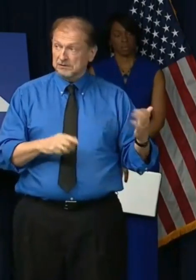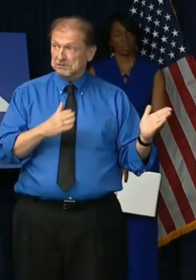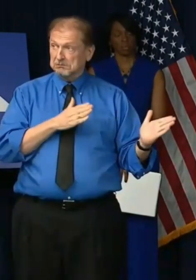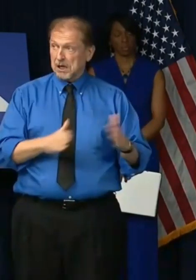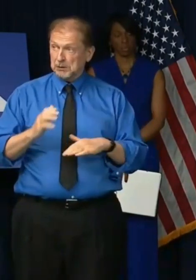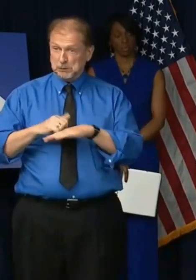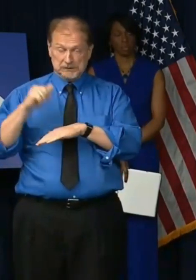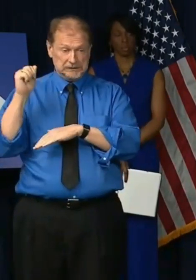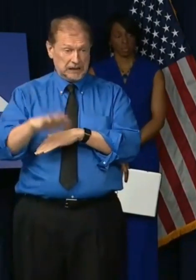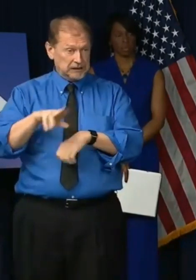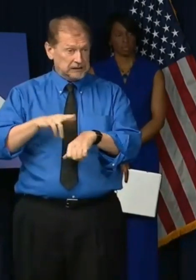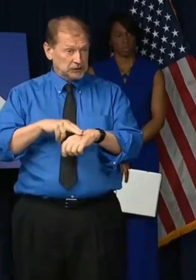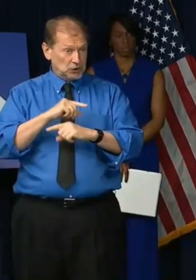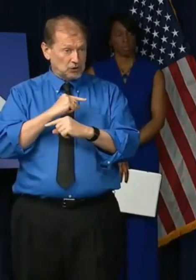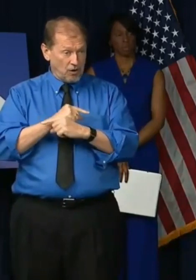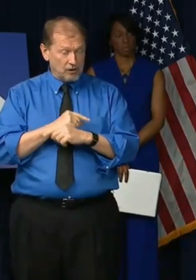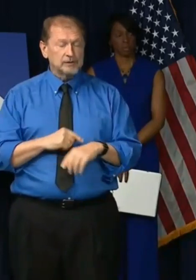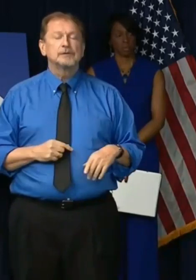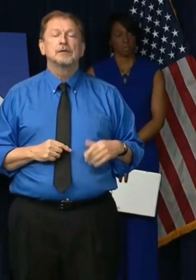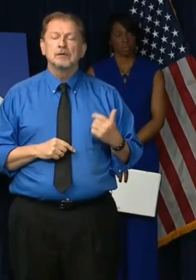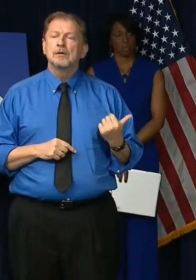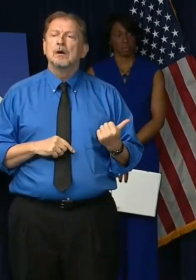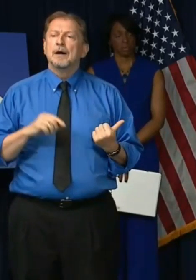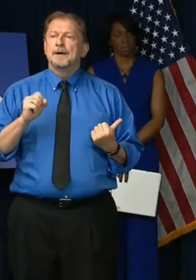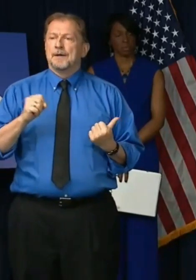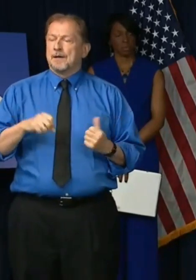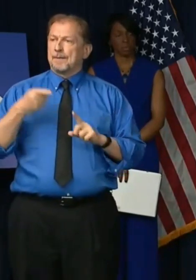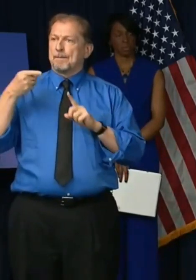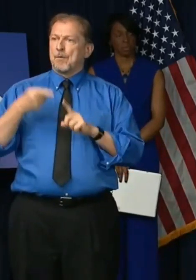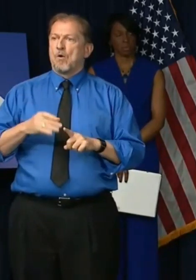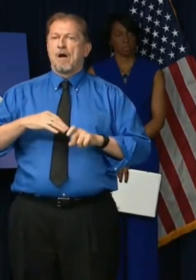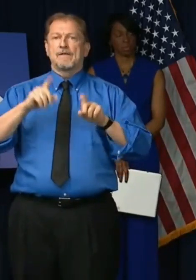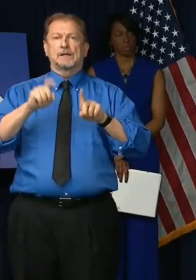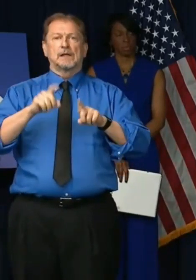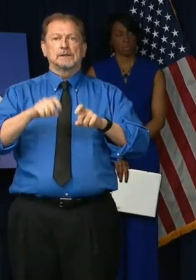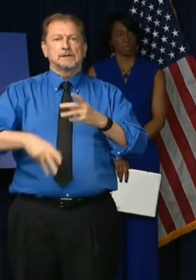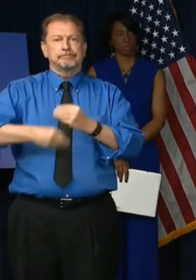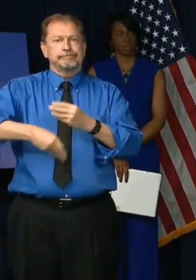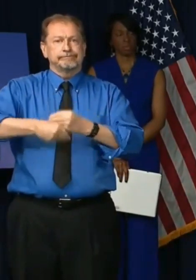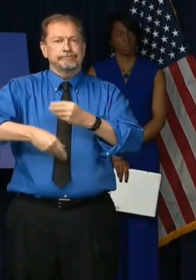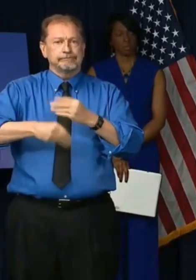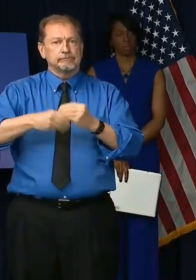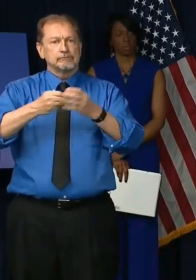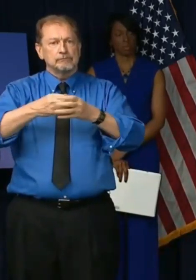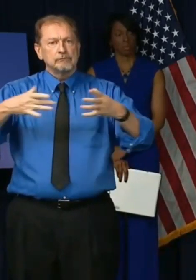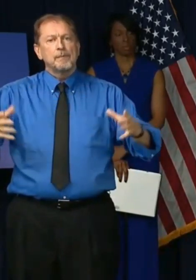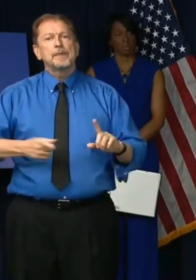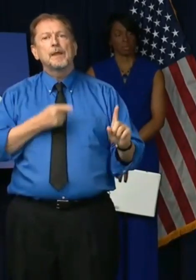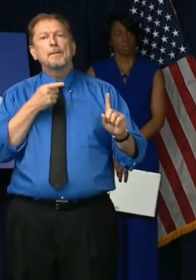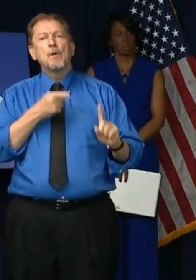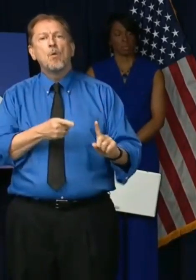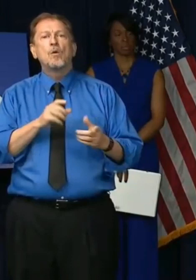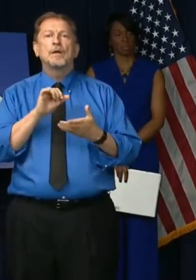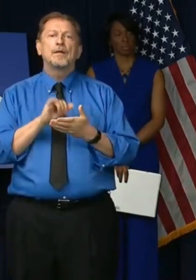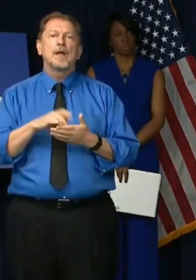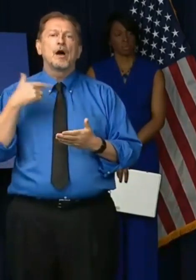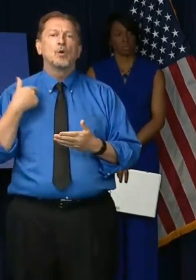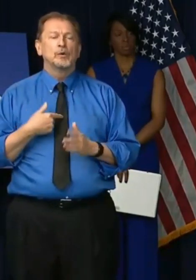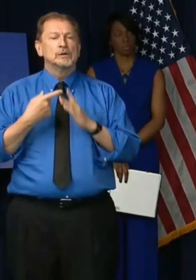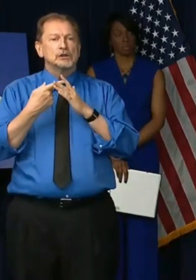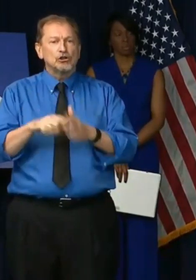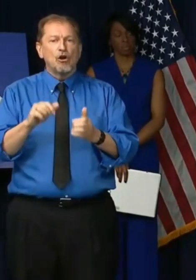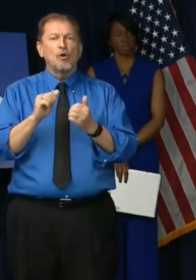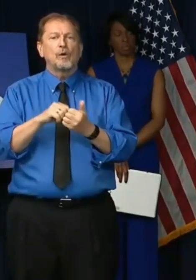Indeed. The whole point of expanding testing across the board has been so that we can go in, starting with people who are